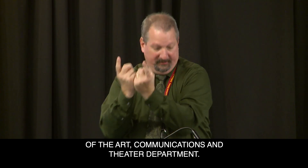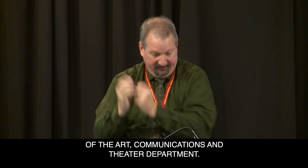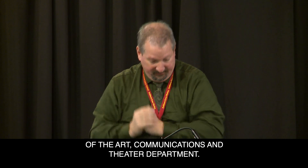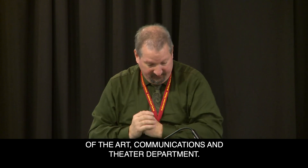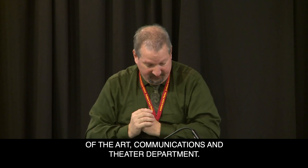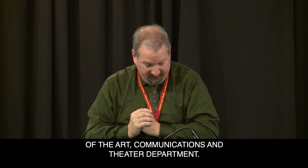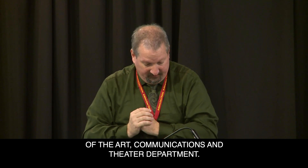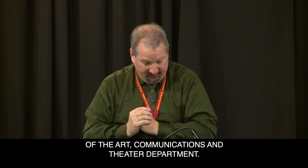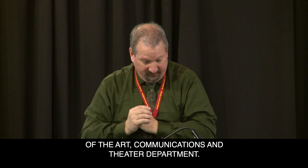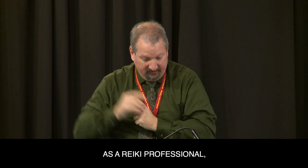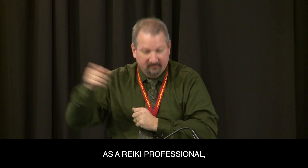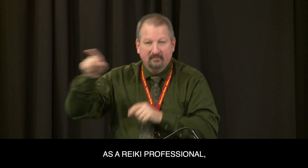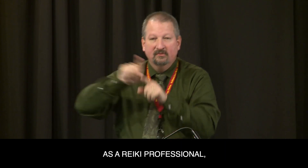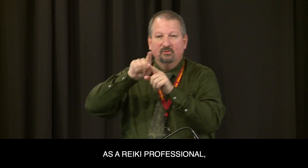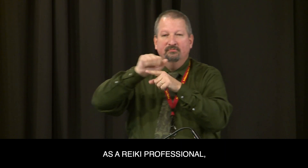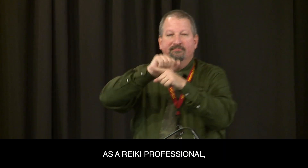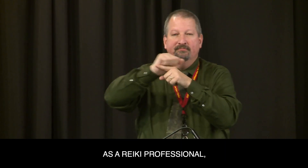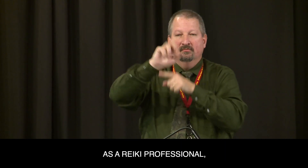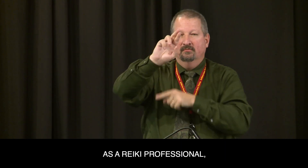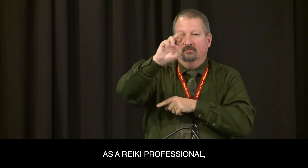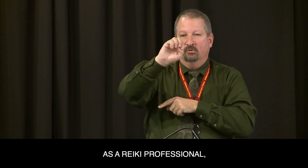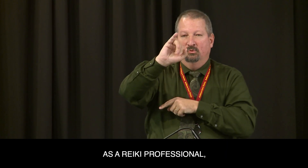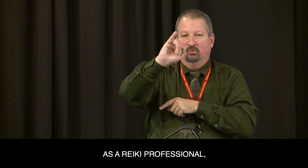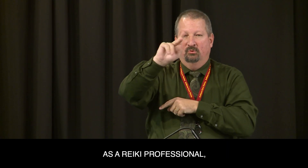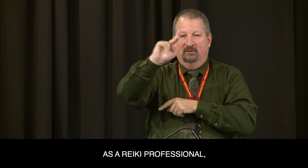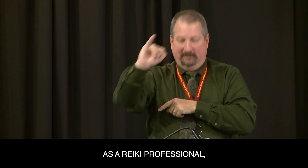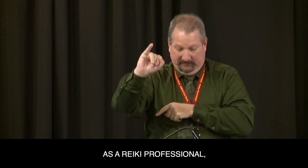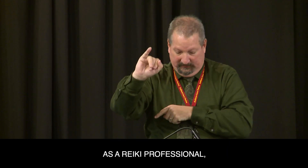Department. As a Reiki professional,